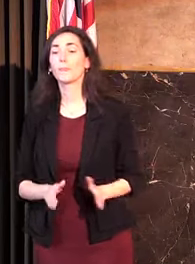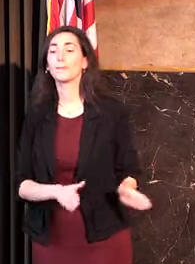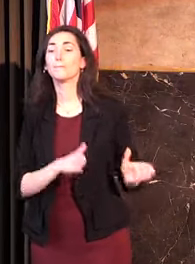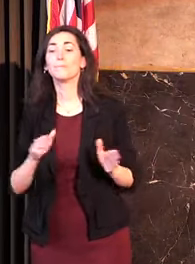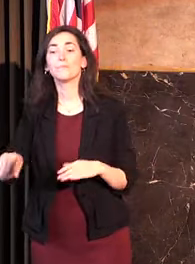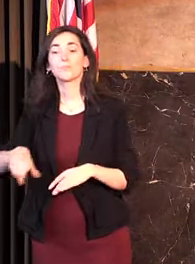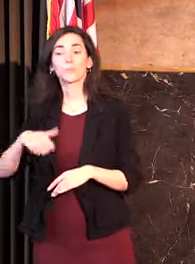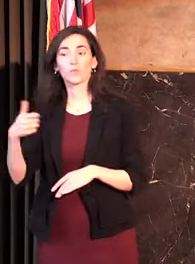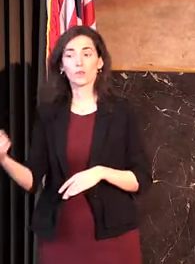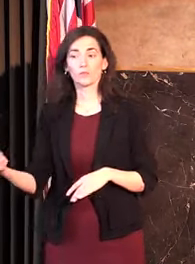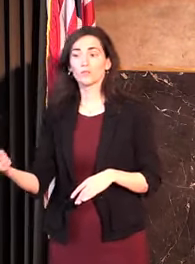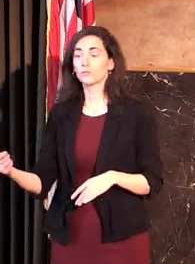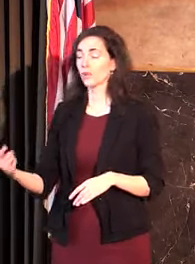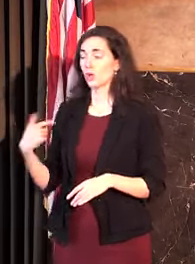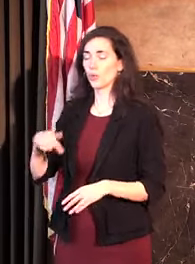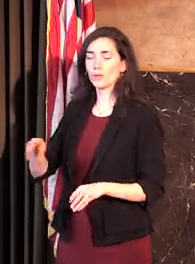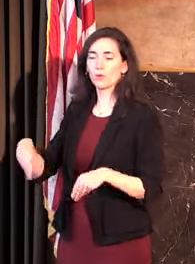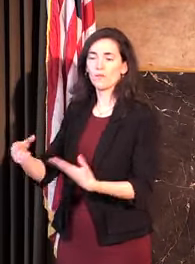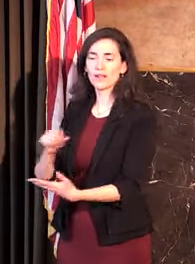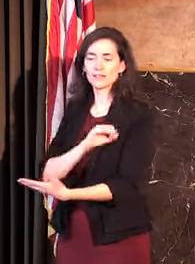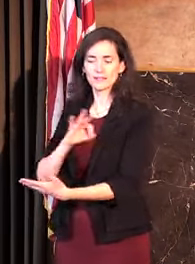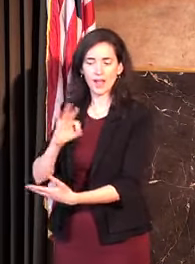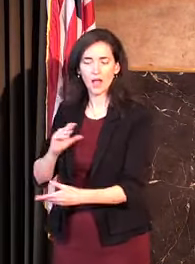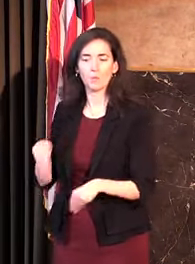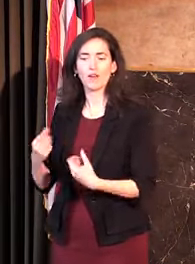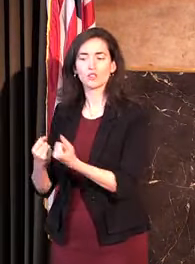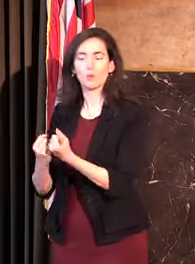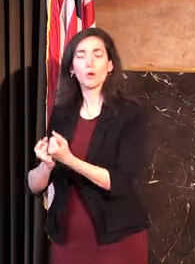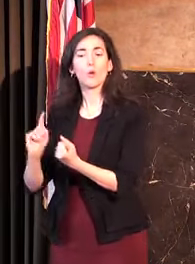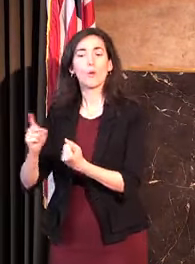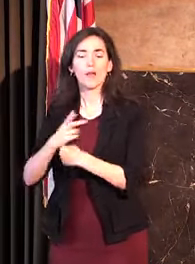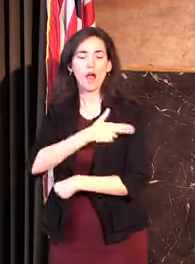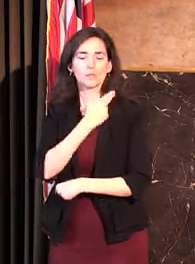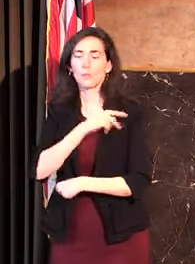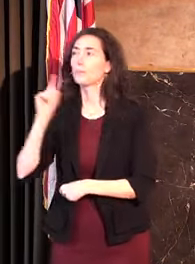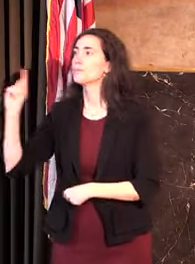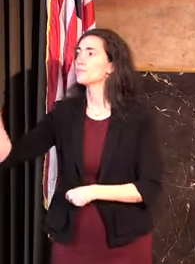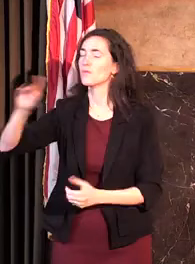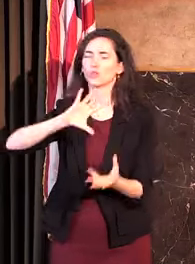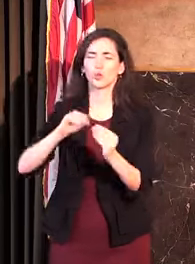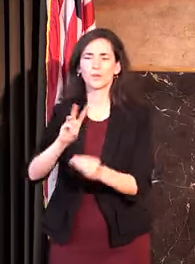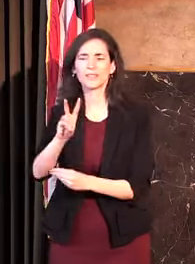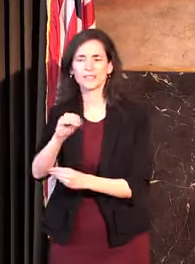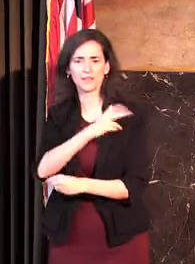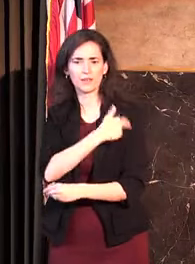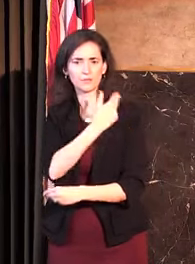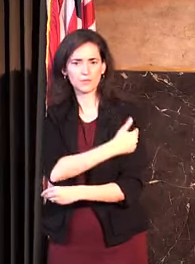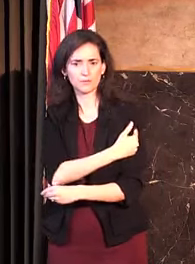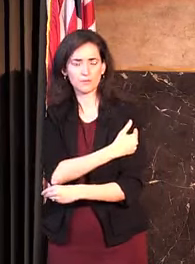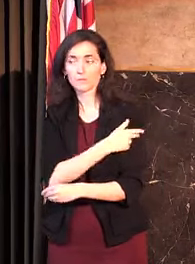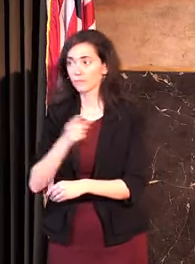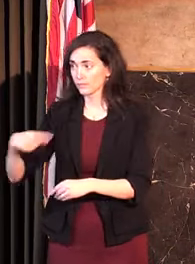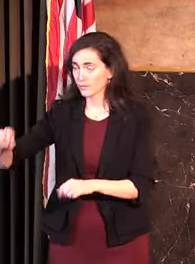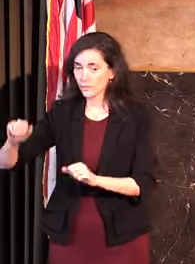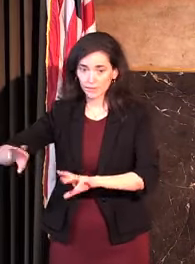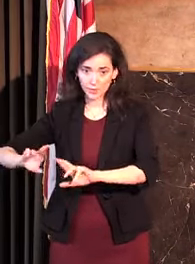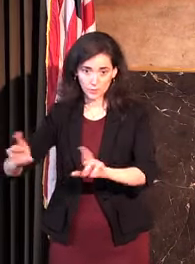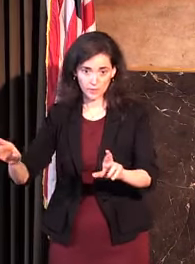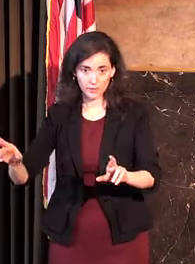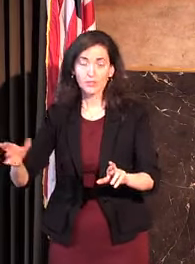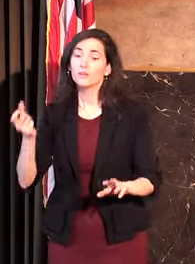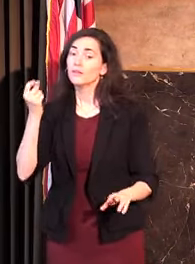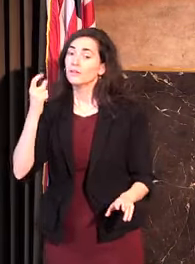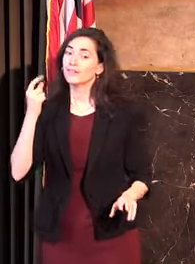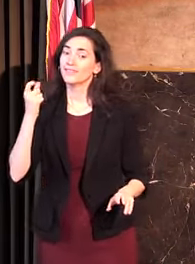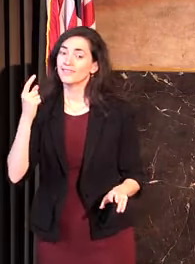provide staffing support to about 60 hospitals so that they can remain prepared. It still is hard to recruit